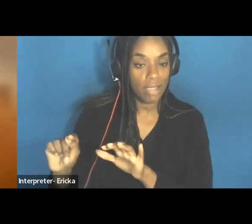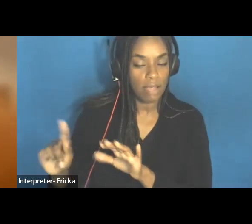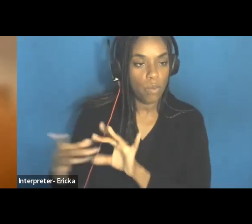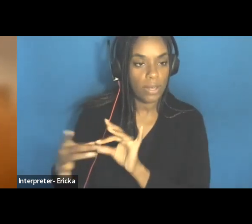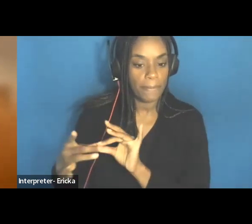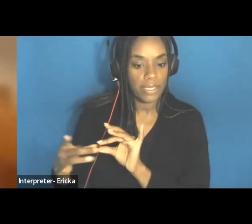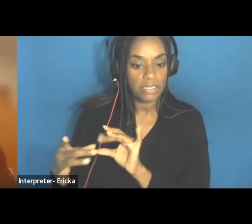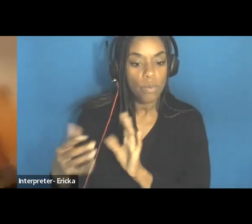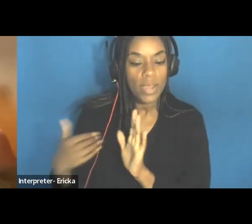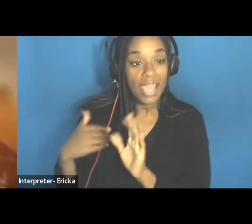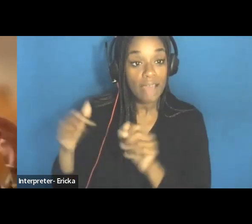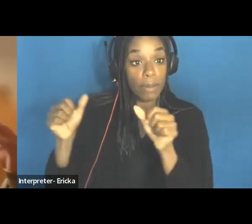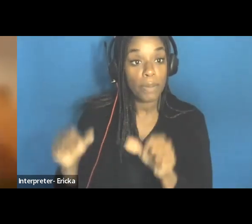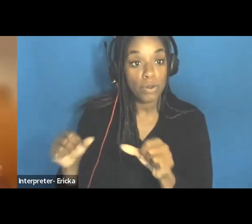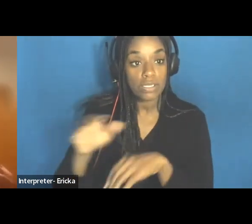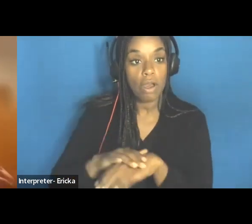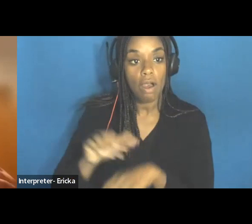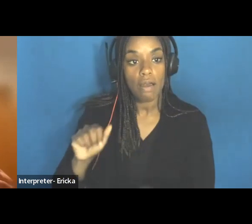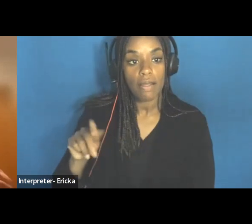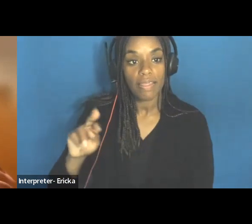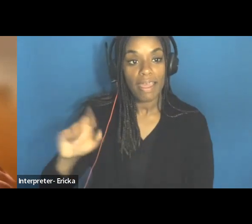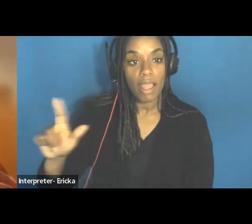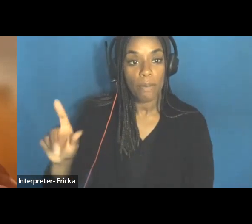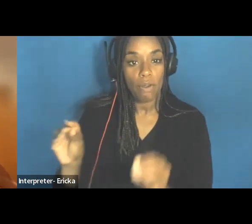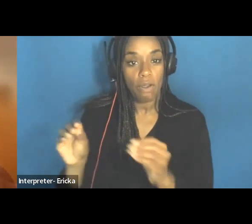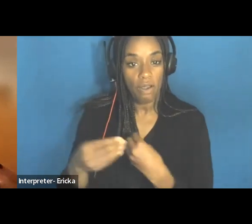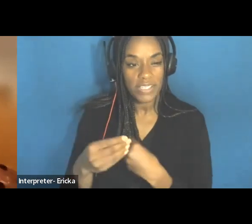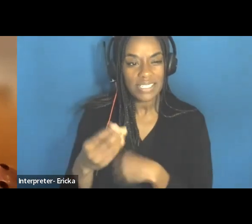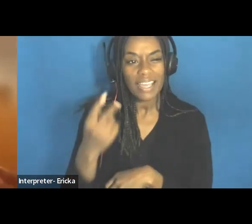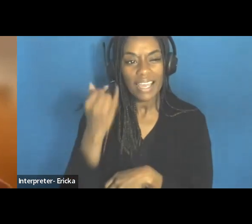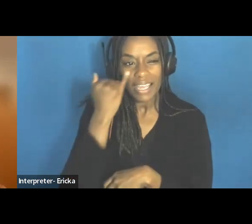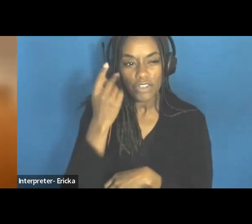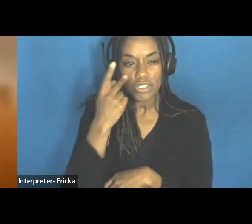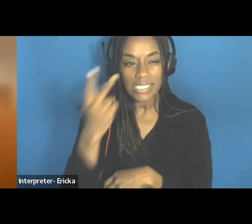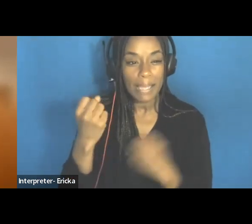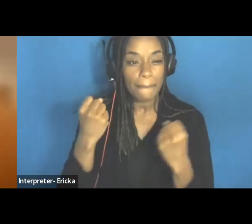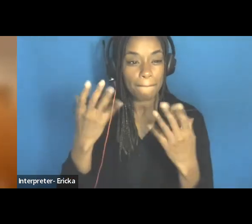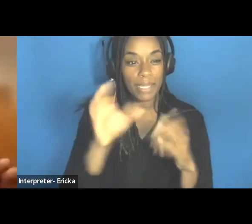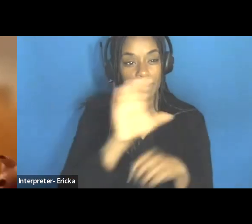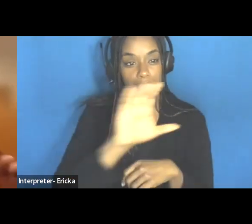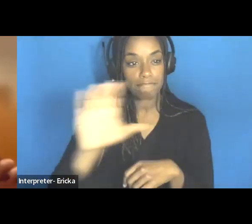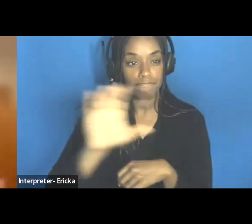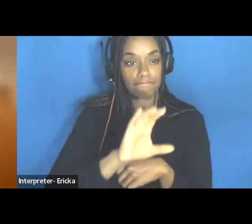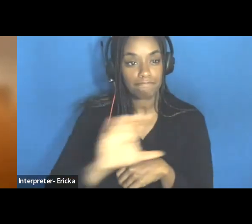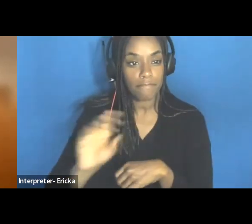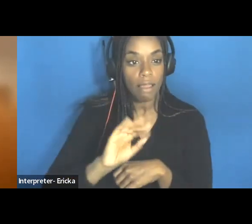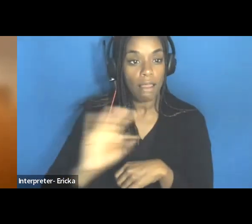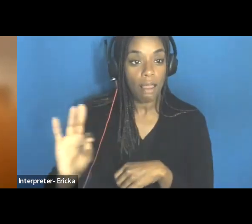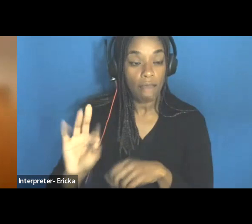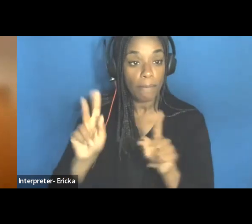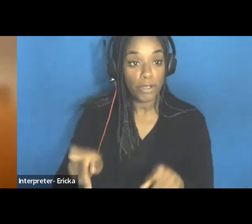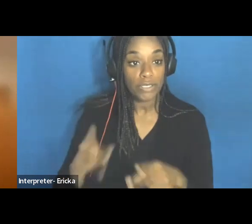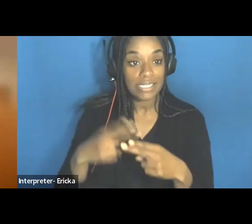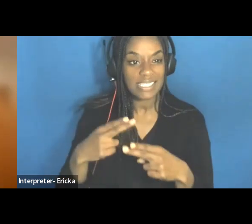April office. If you are seeing multiple black boxes of attendees' names, you can change this by choosing